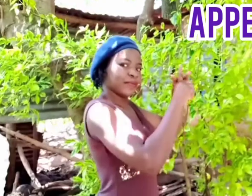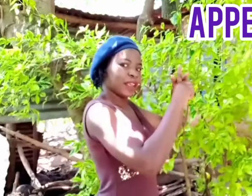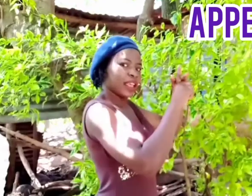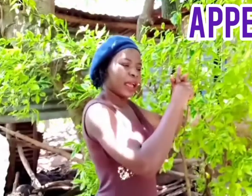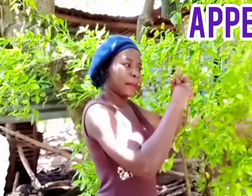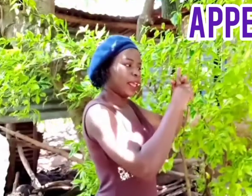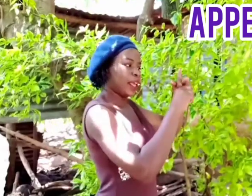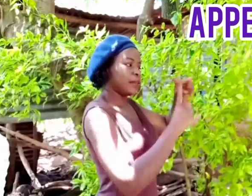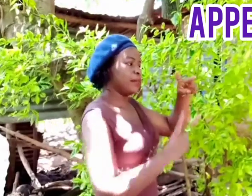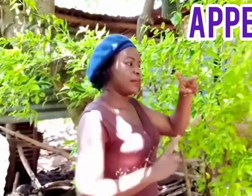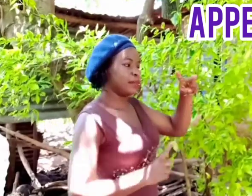appear,